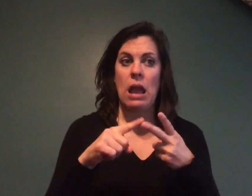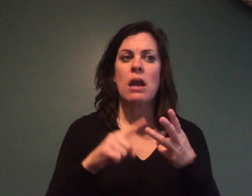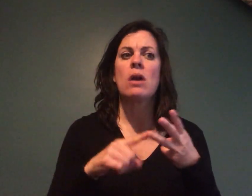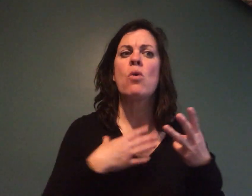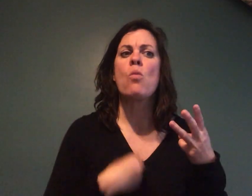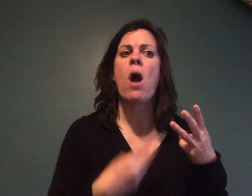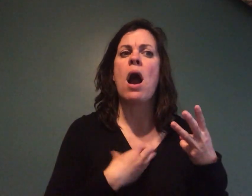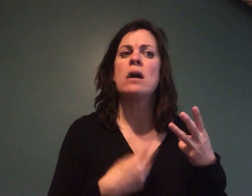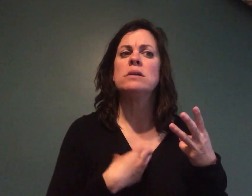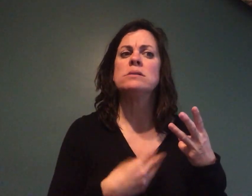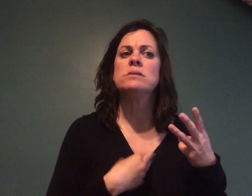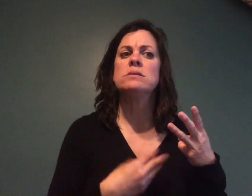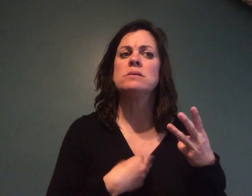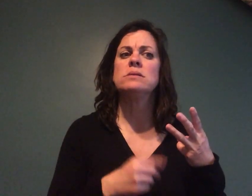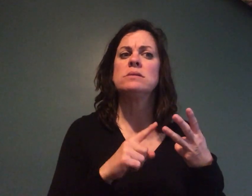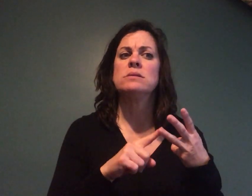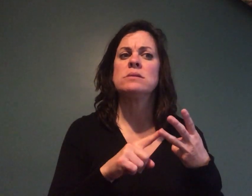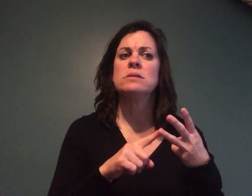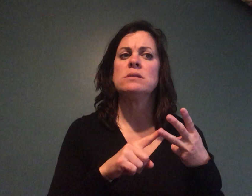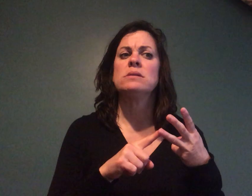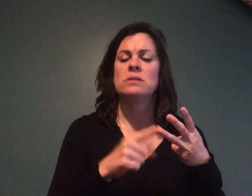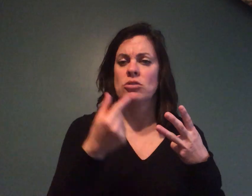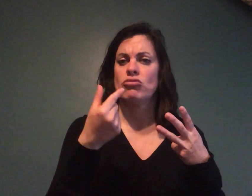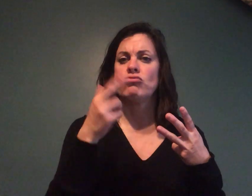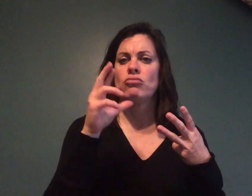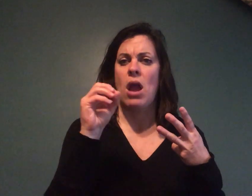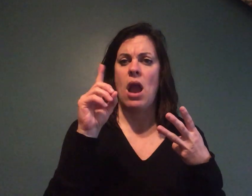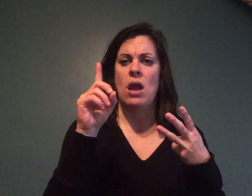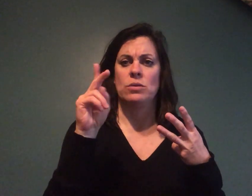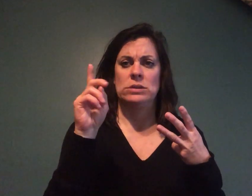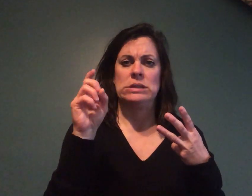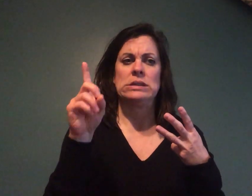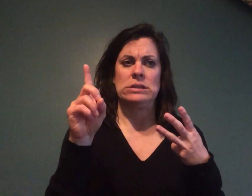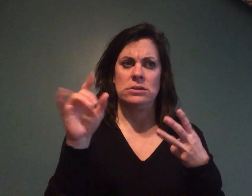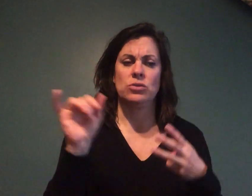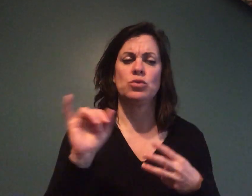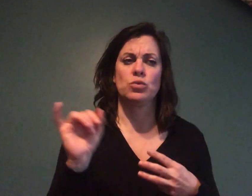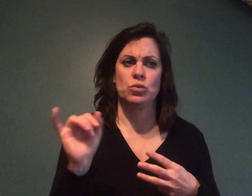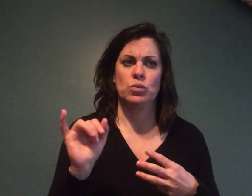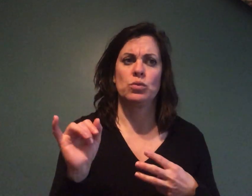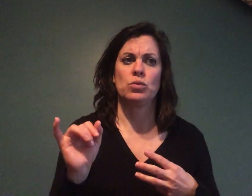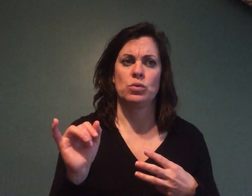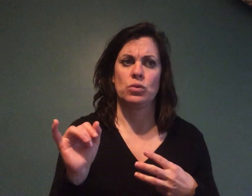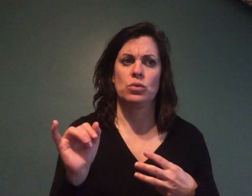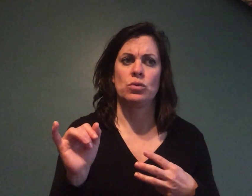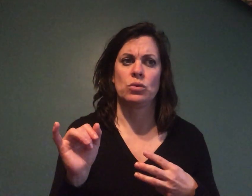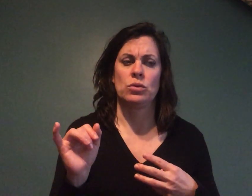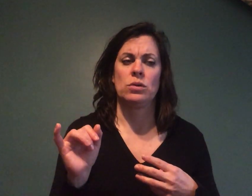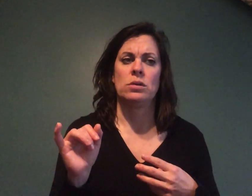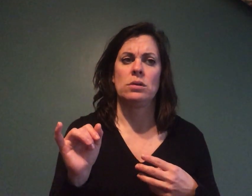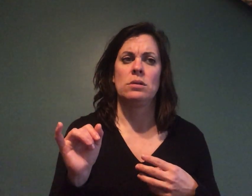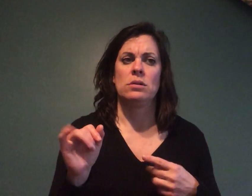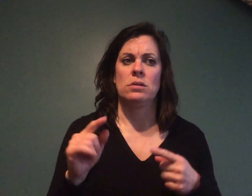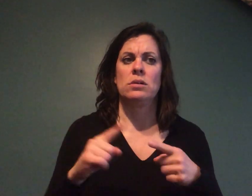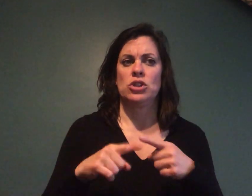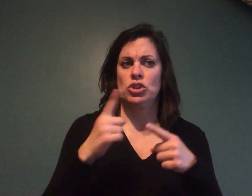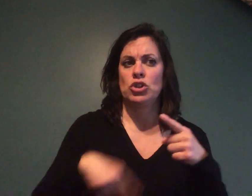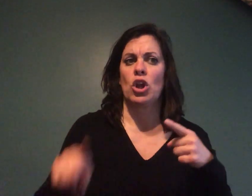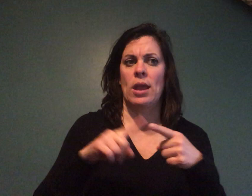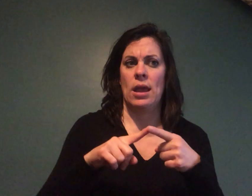Okay, the path of current flows between the black and the white, which is the grounded conductor. And the